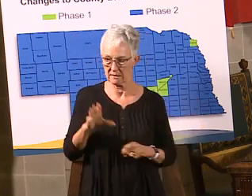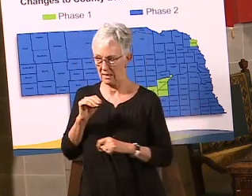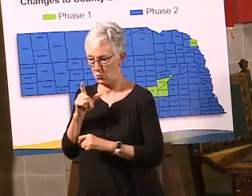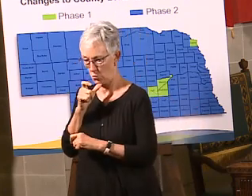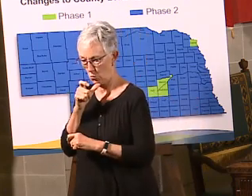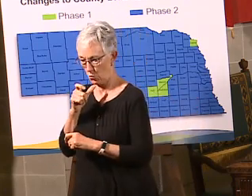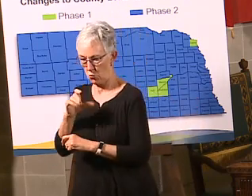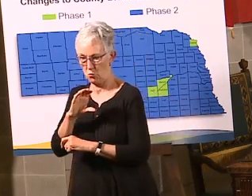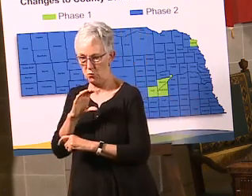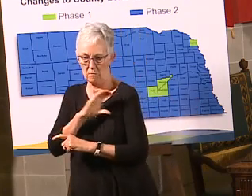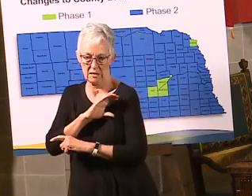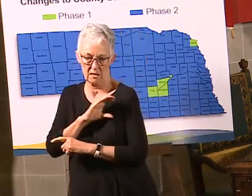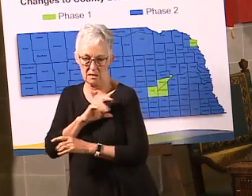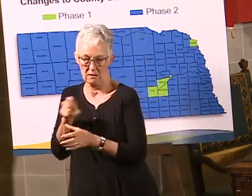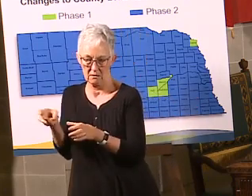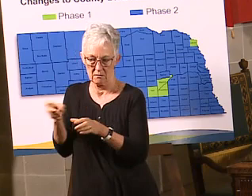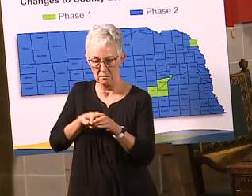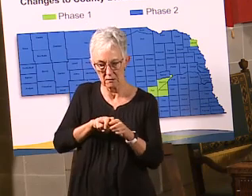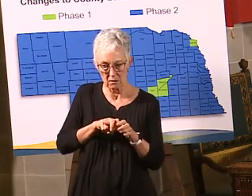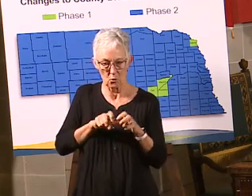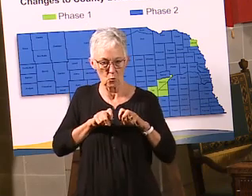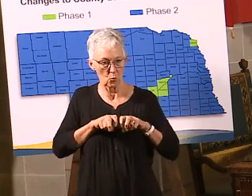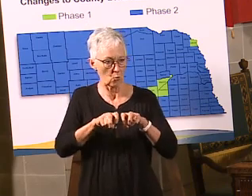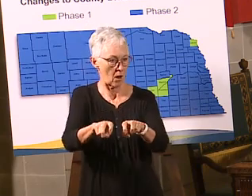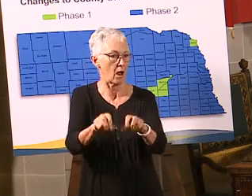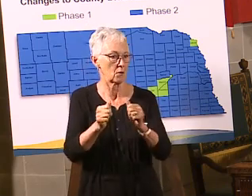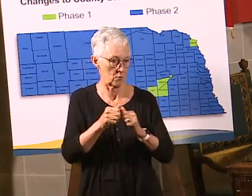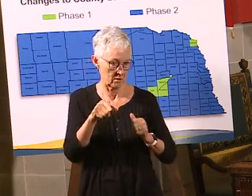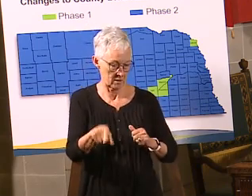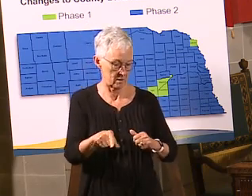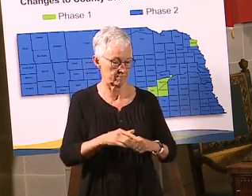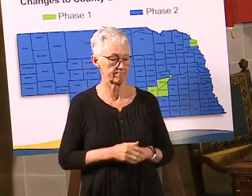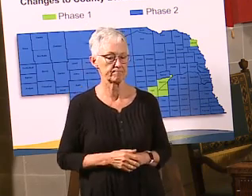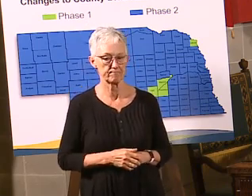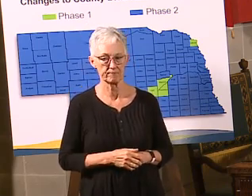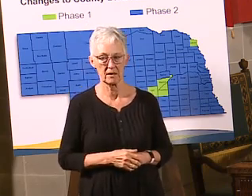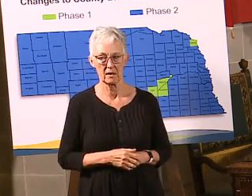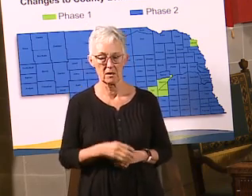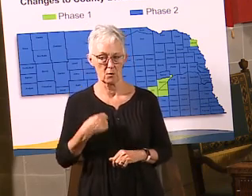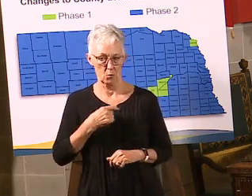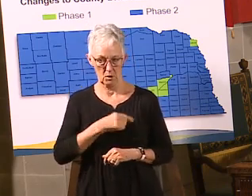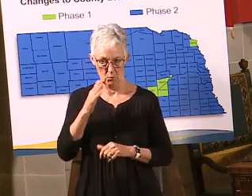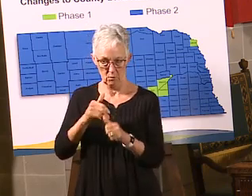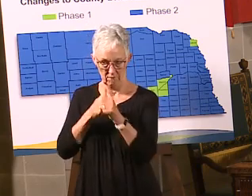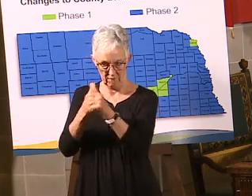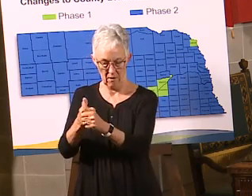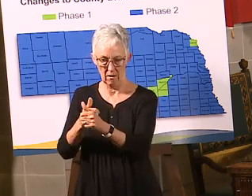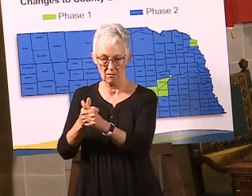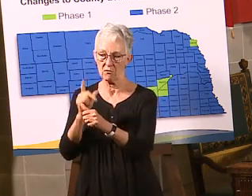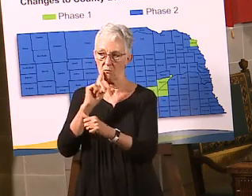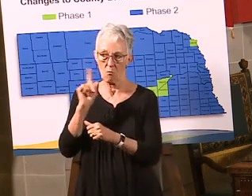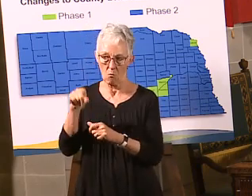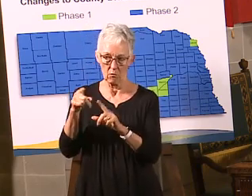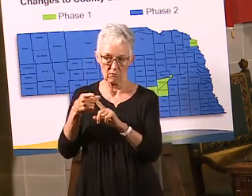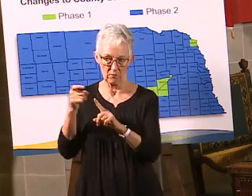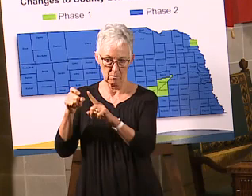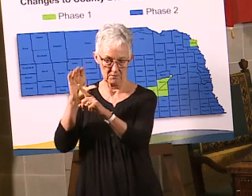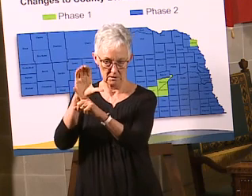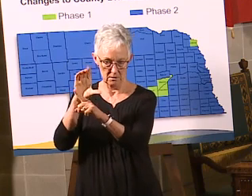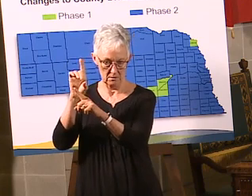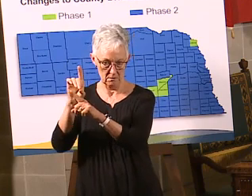quarters of the vehicle and consistent with recommendations from the CDC and OSHA, we will require our customers to wear a face covering